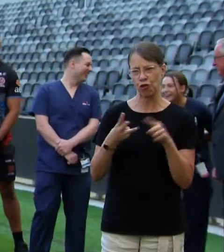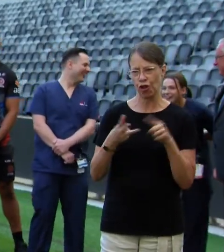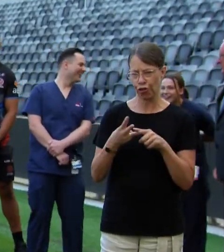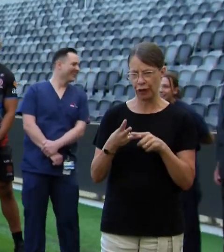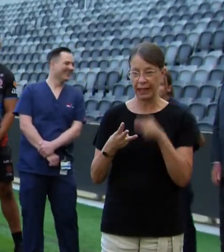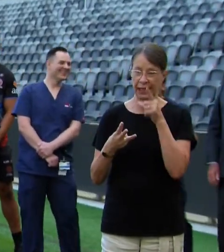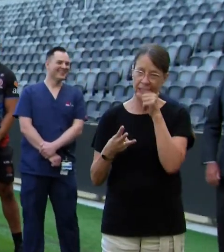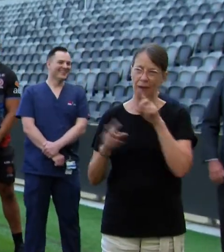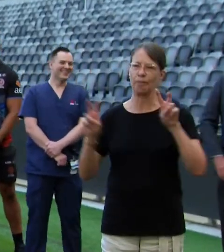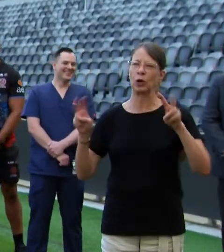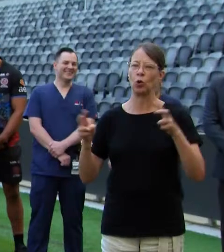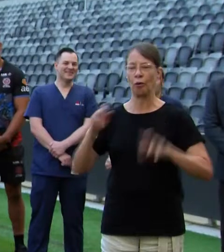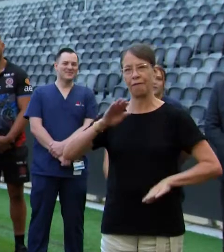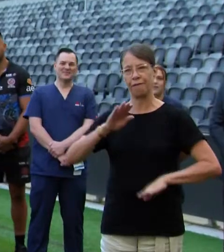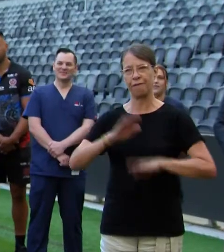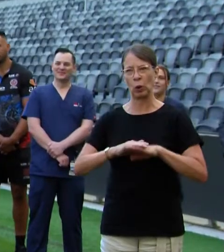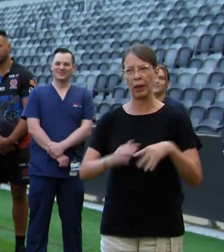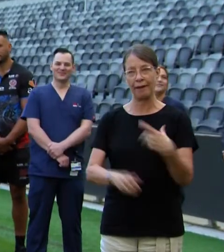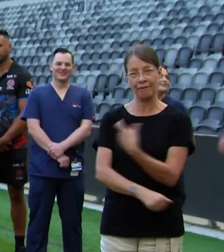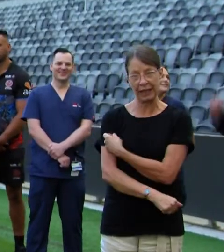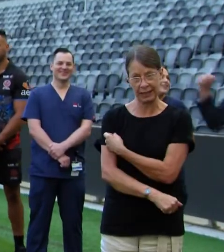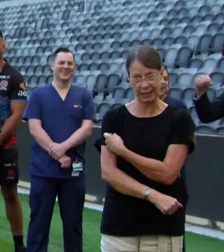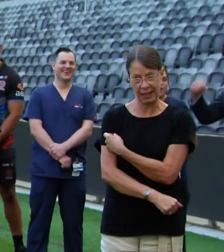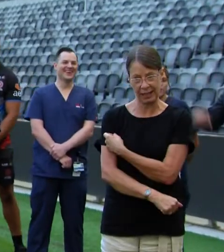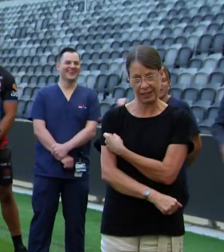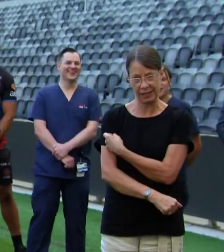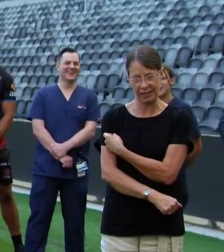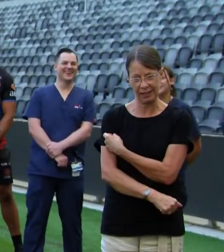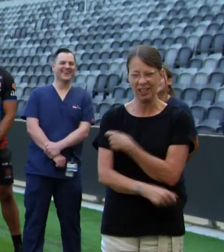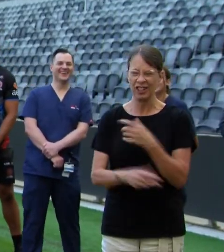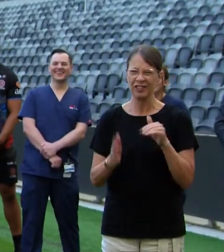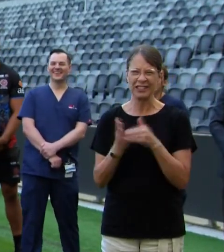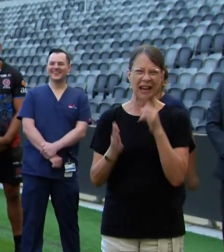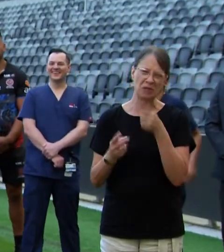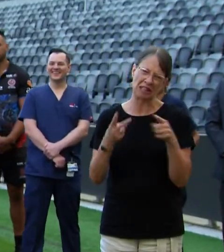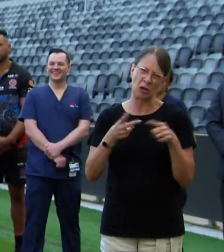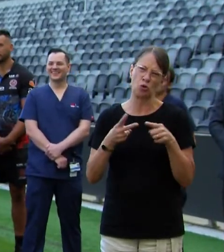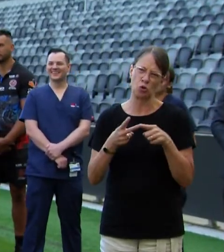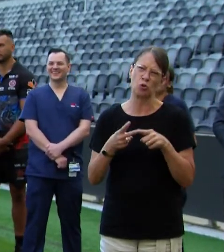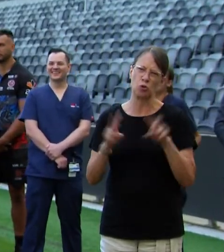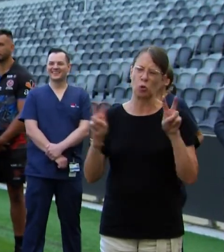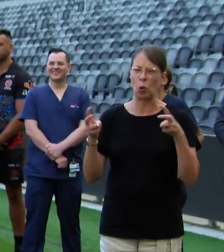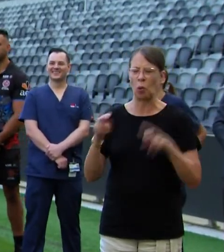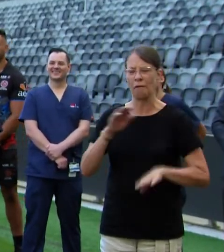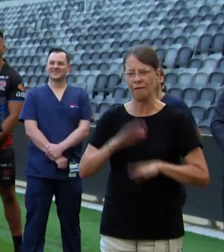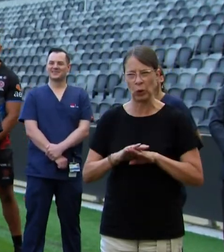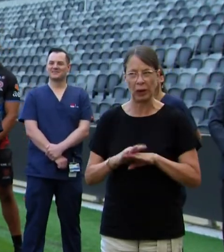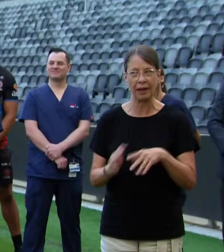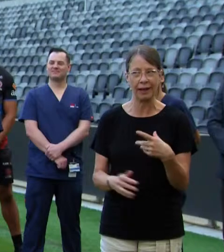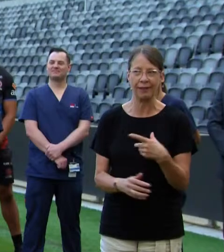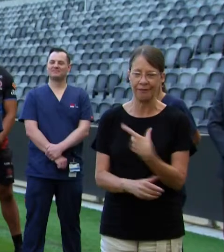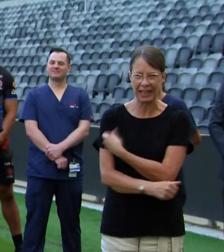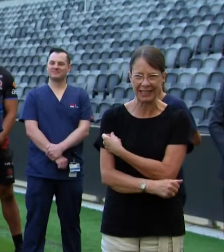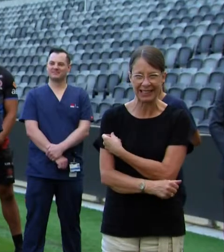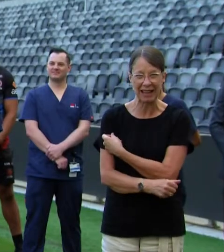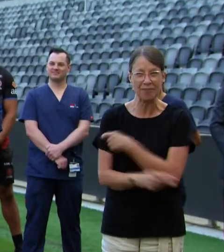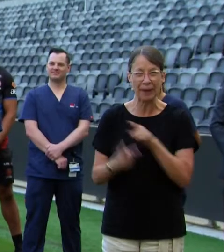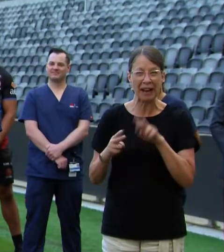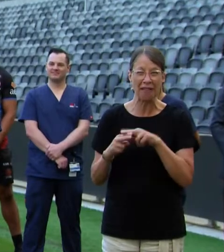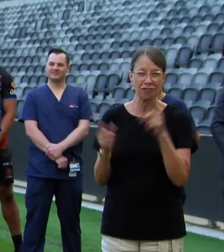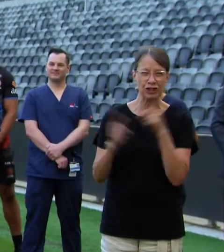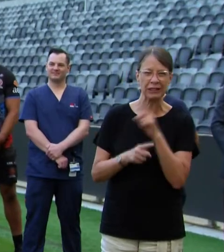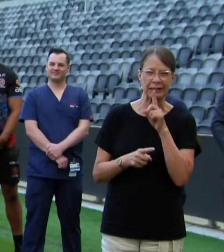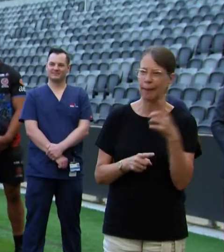vaccinated, will you force international tourists who've only had 2 shots into isolation?